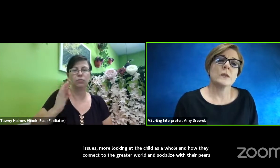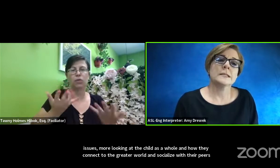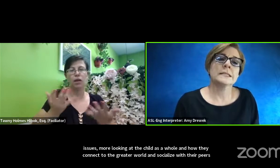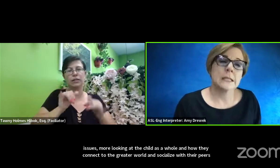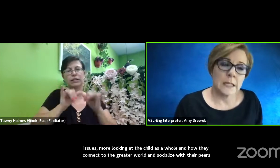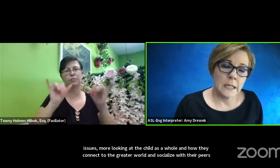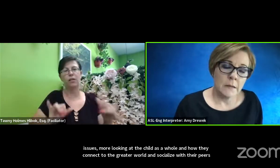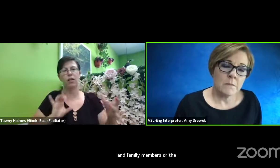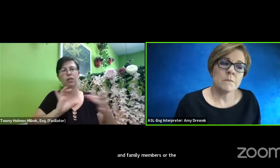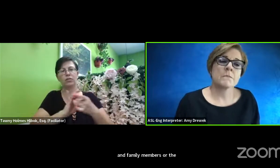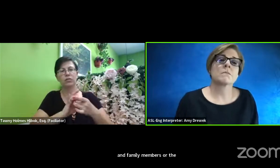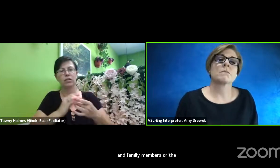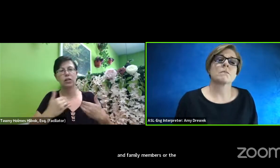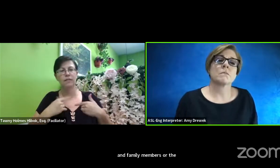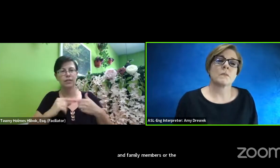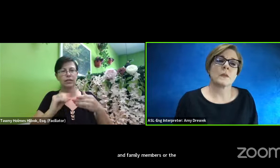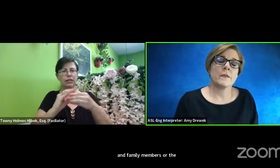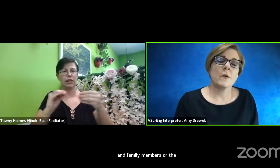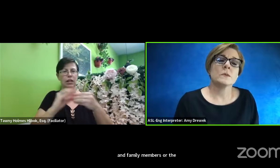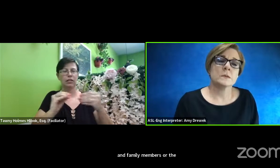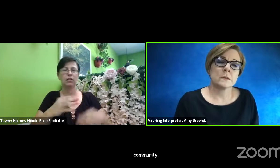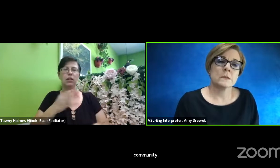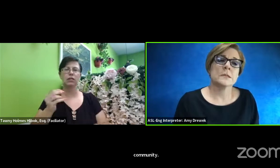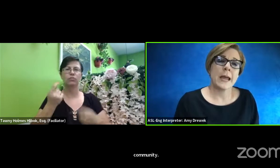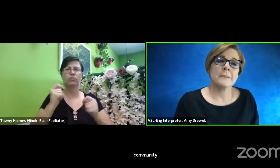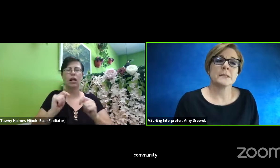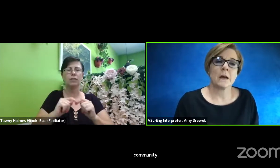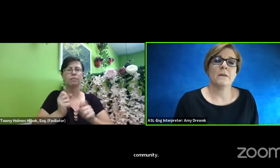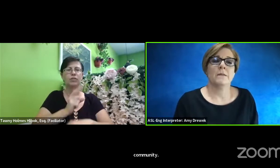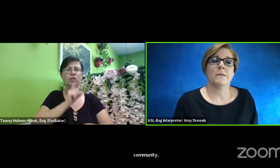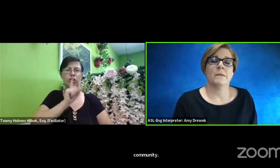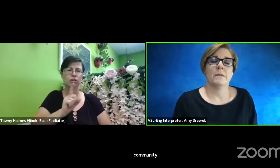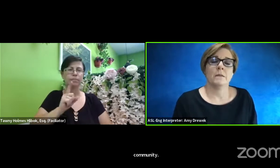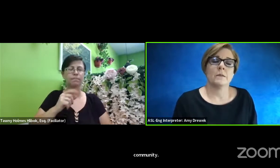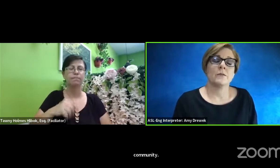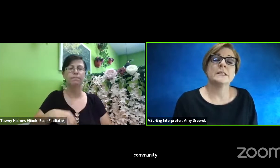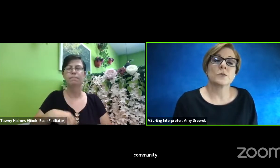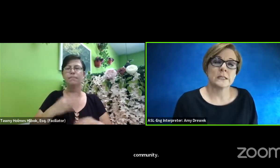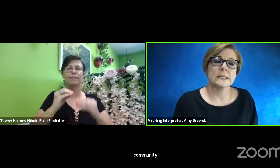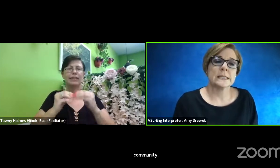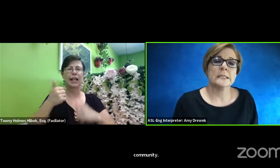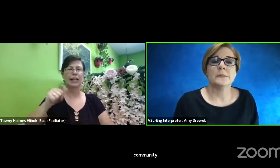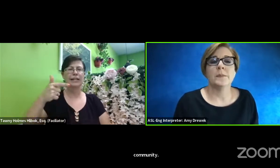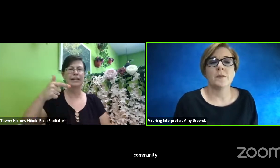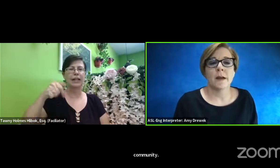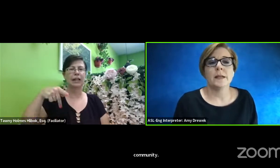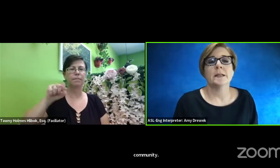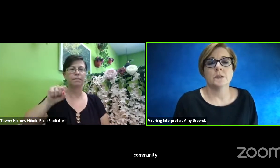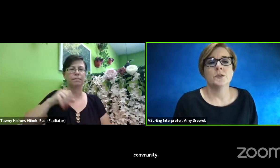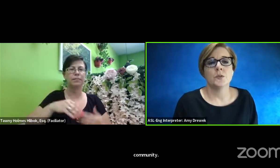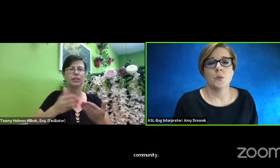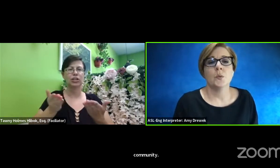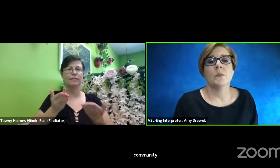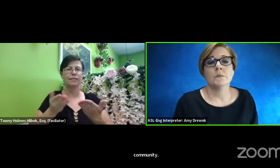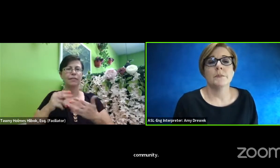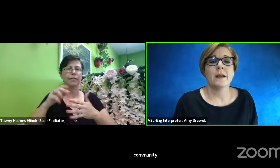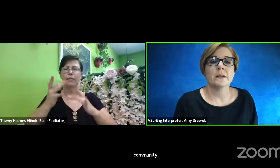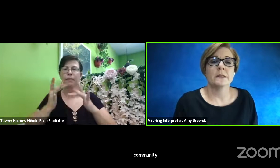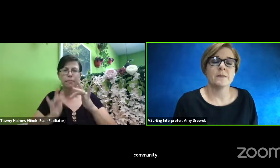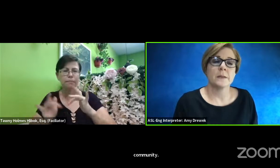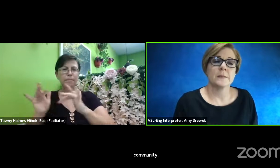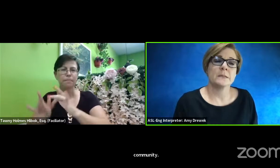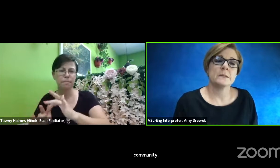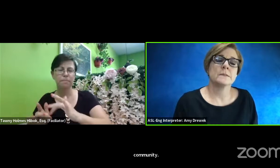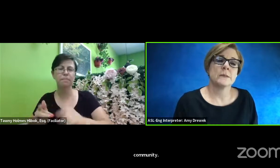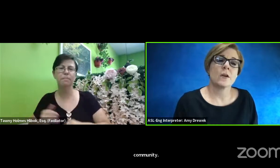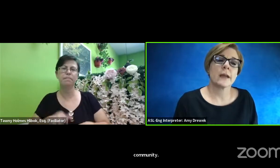Thinking more holistically, those types of resources need to be provided to